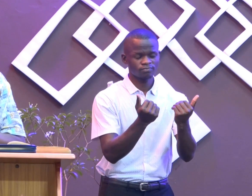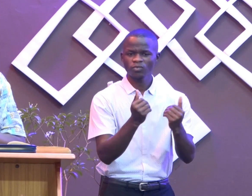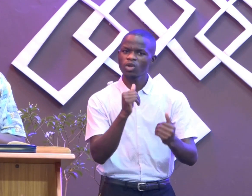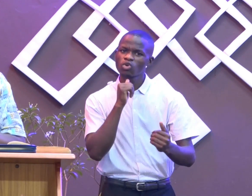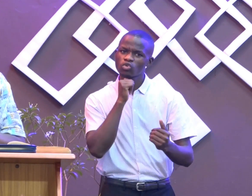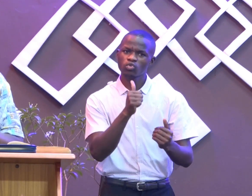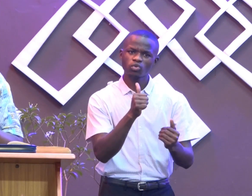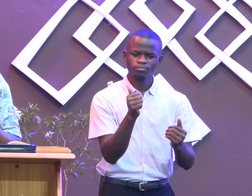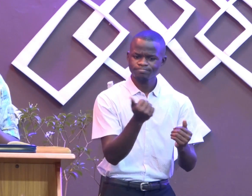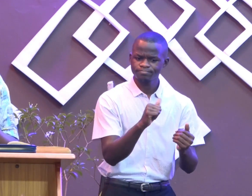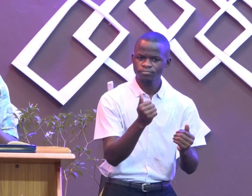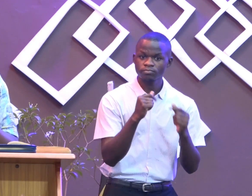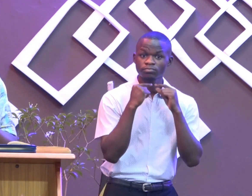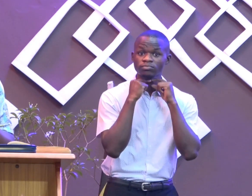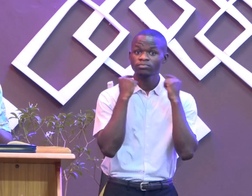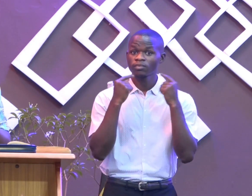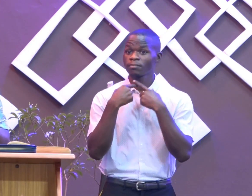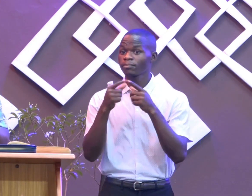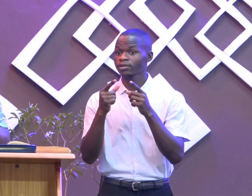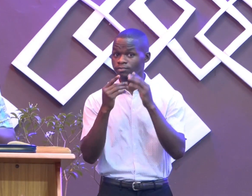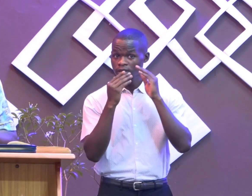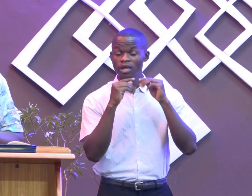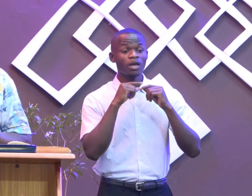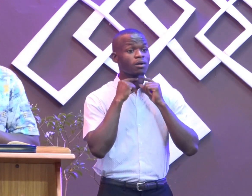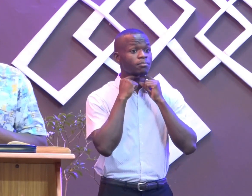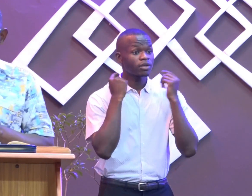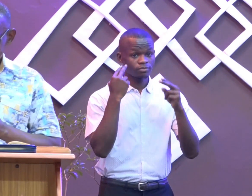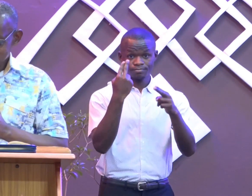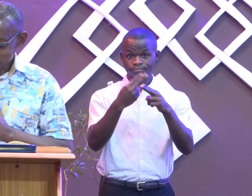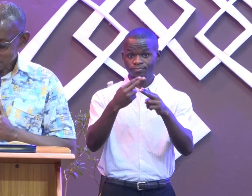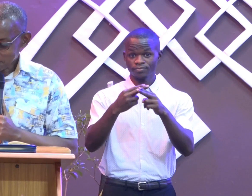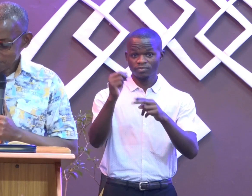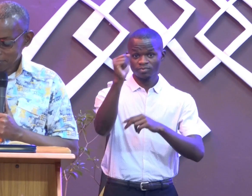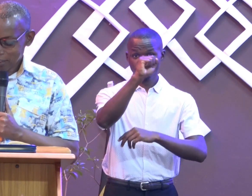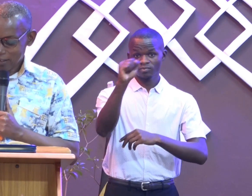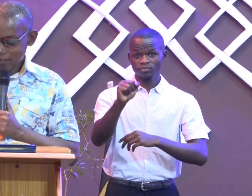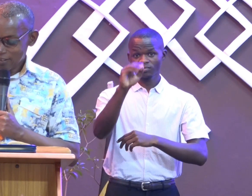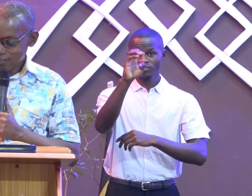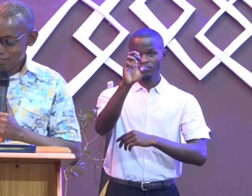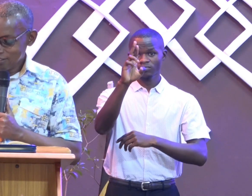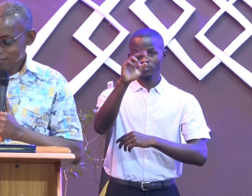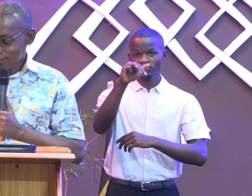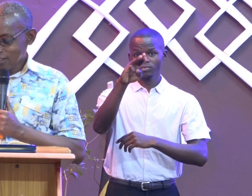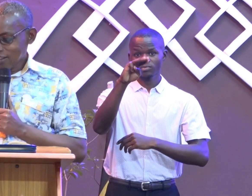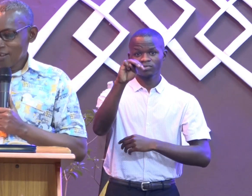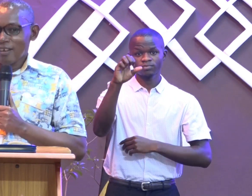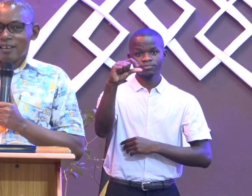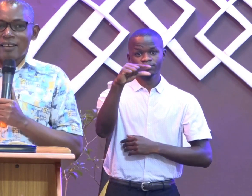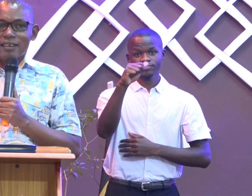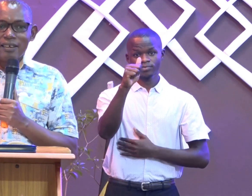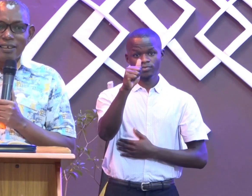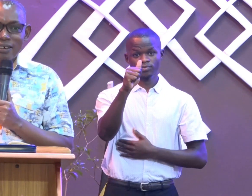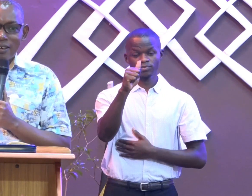tanaba kufuka mulabirizi omusumba Dr. Serumaga. And at this moment, I want to appreciate the team that is currently being led